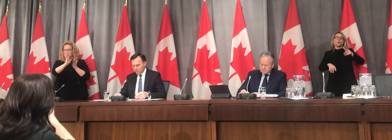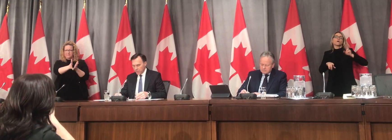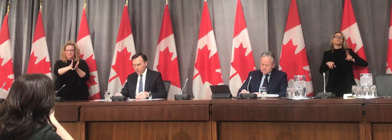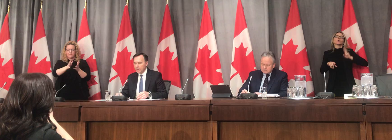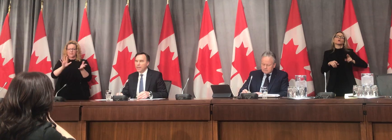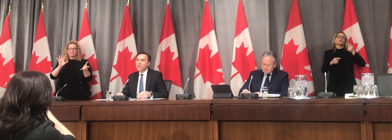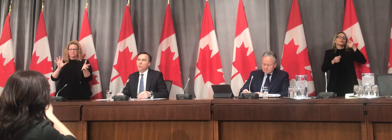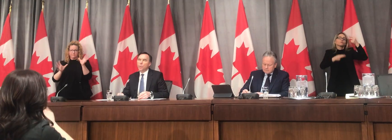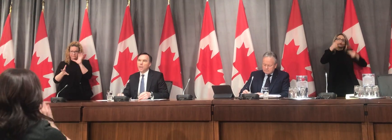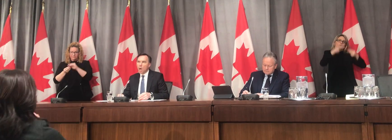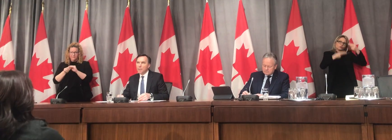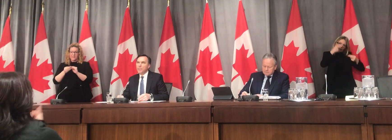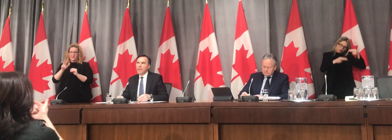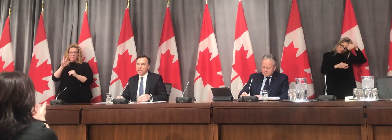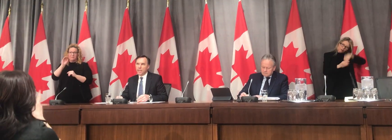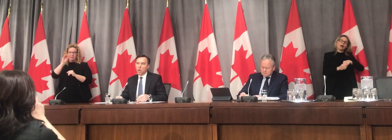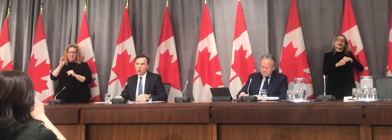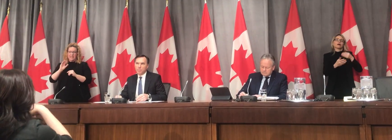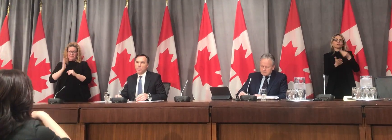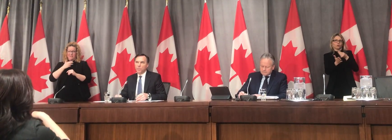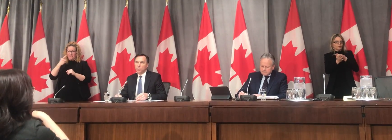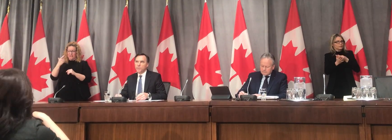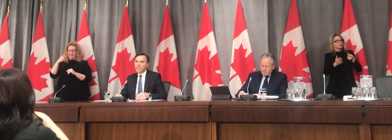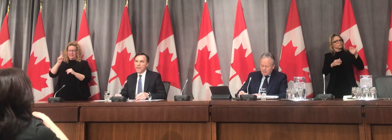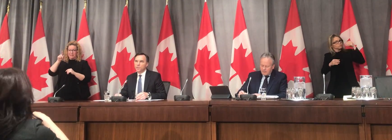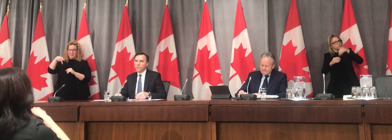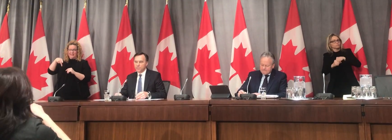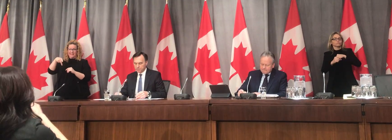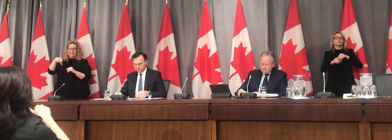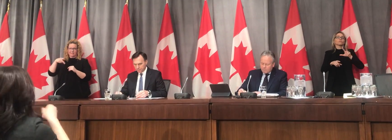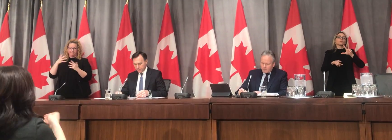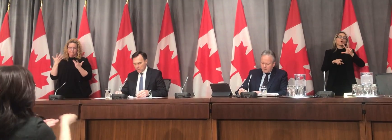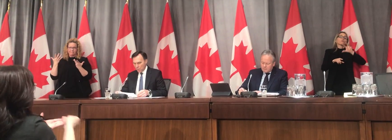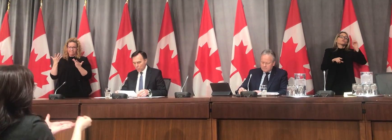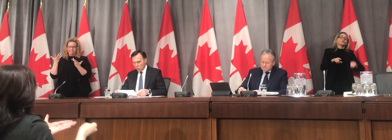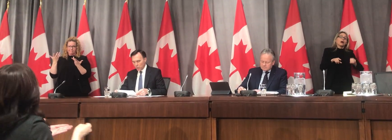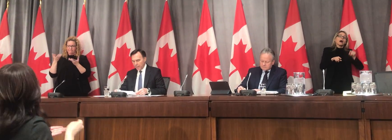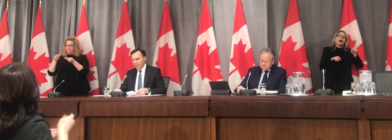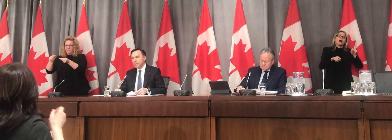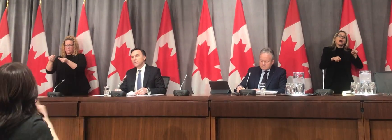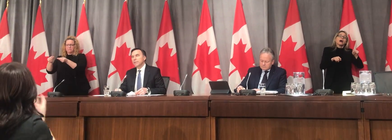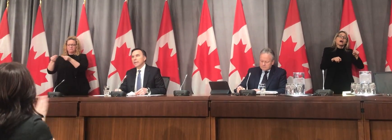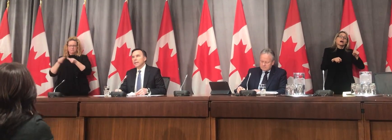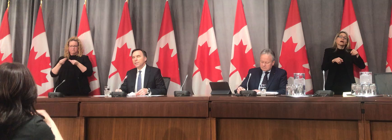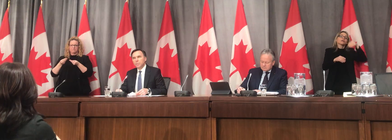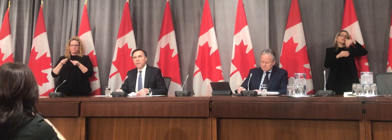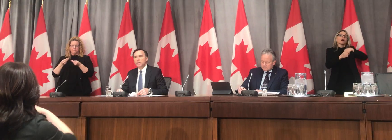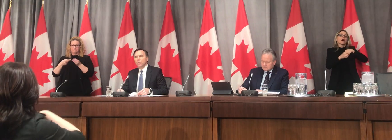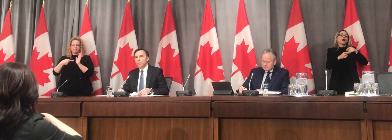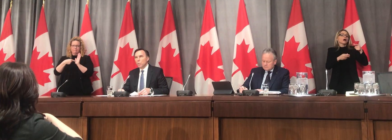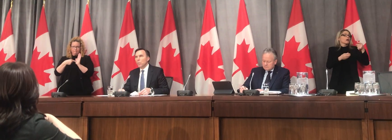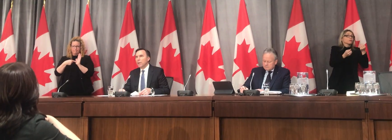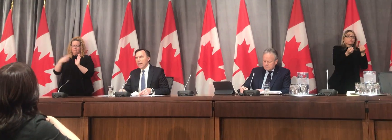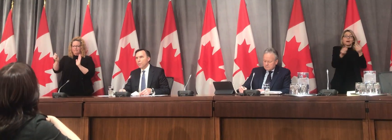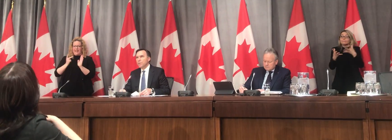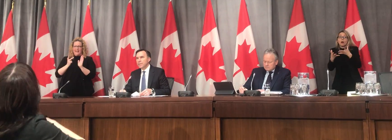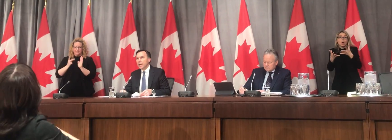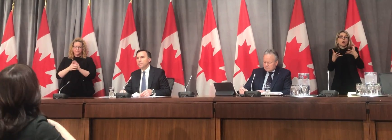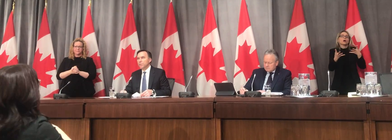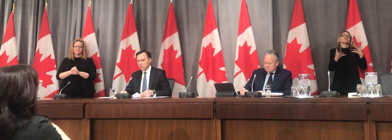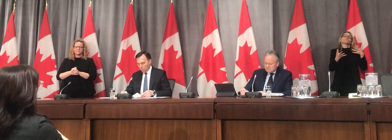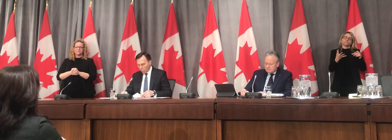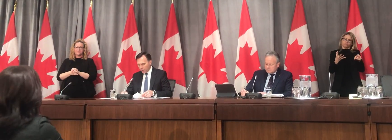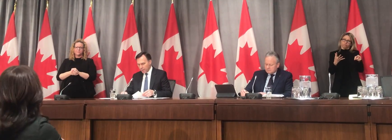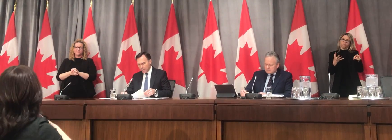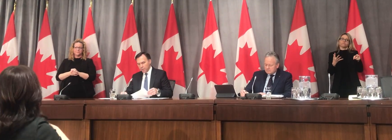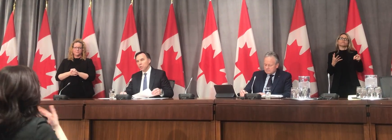of GDP that would not be in the economy without these actions. For all Canadians, this means we're doing whatever it